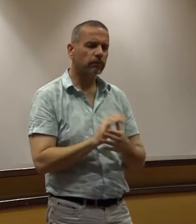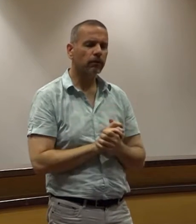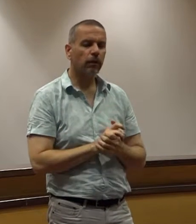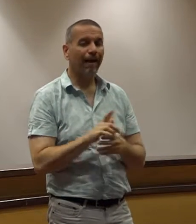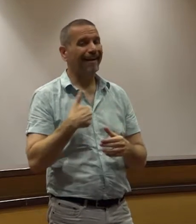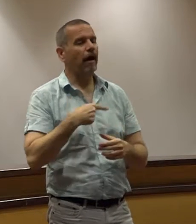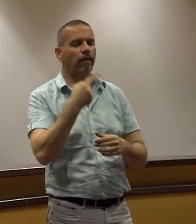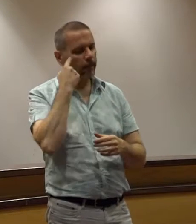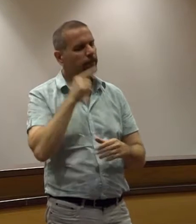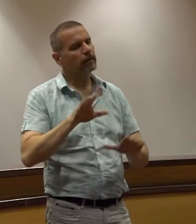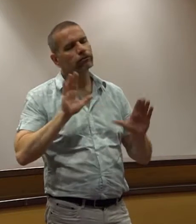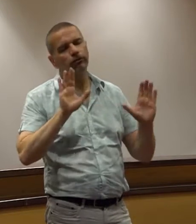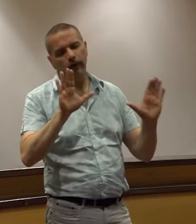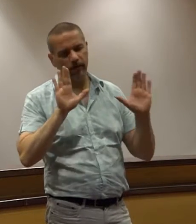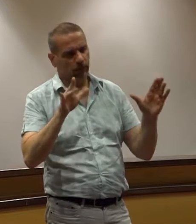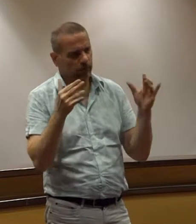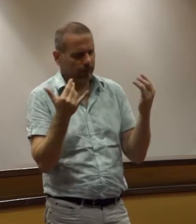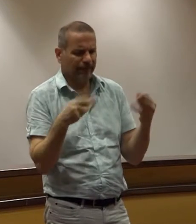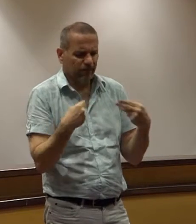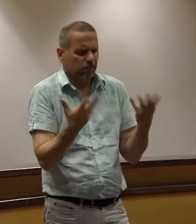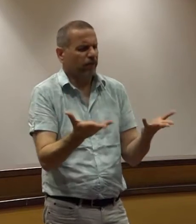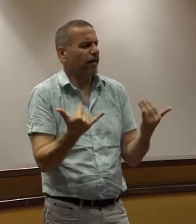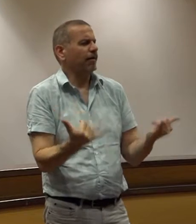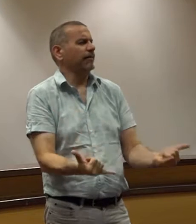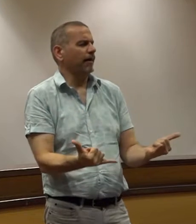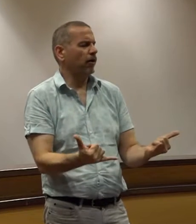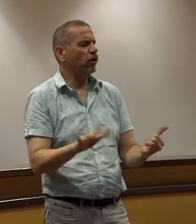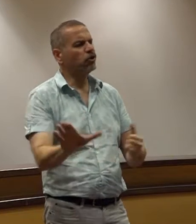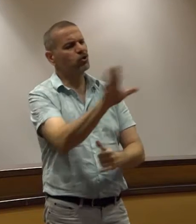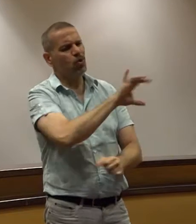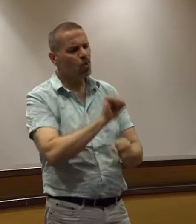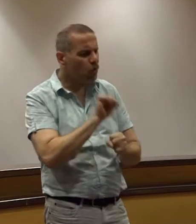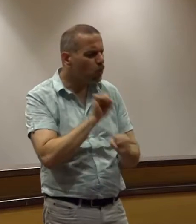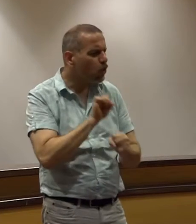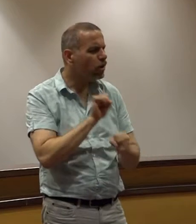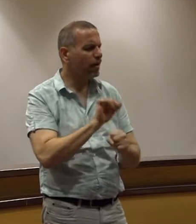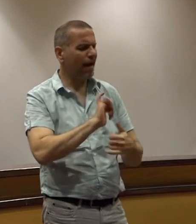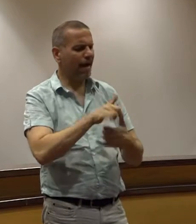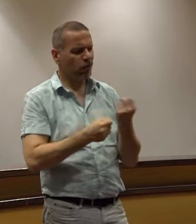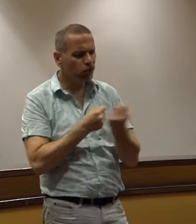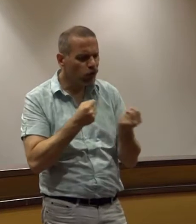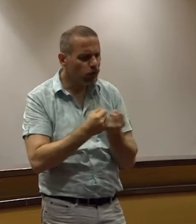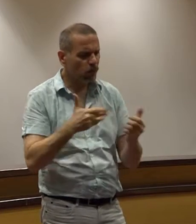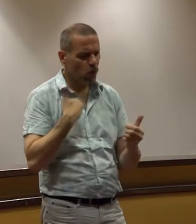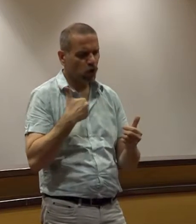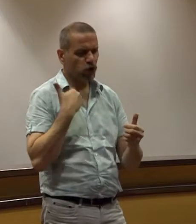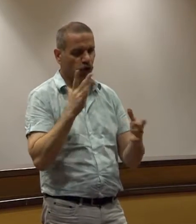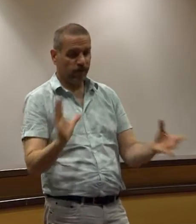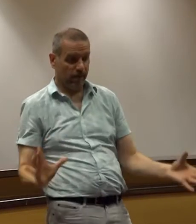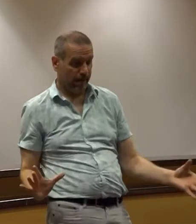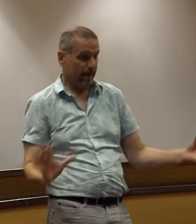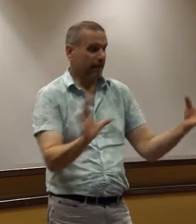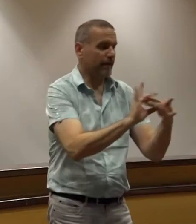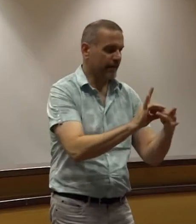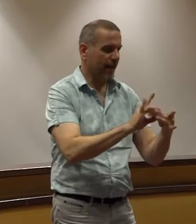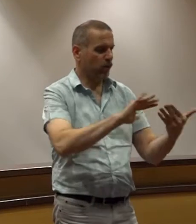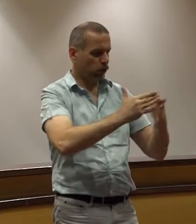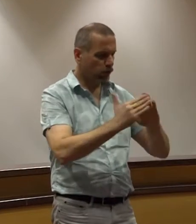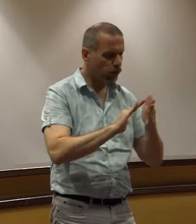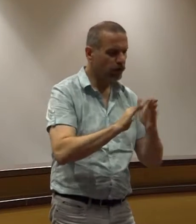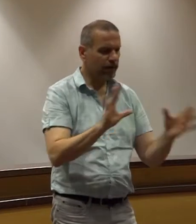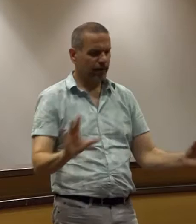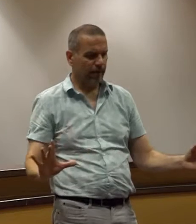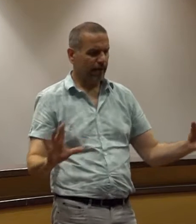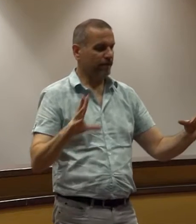that's incredible. It's really great, the work that you do, where you help youth connect with their community, engage with their